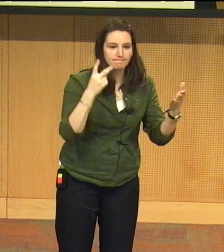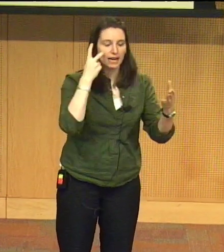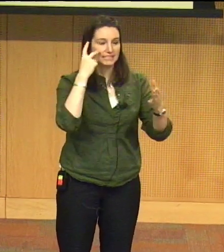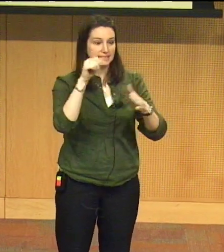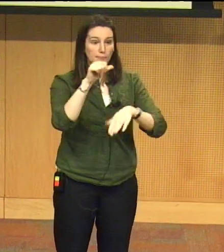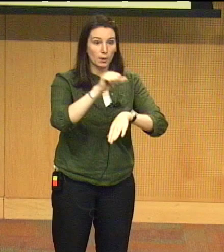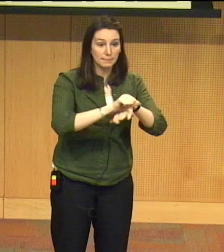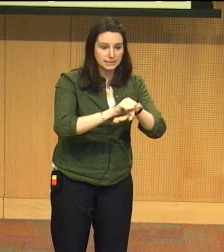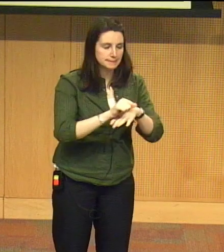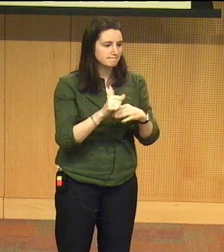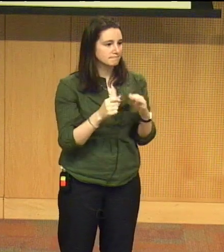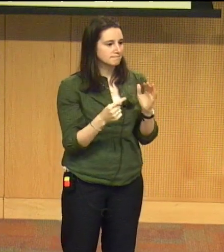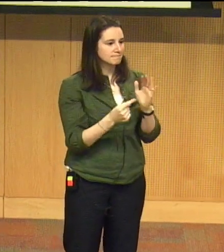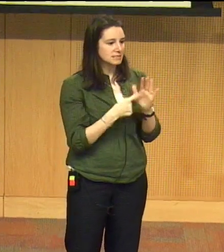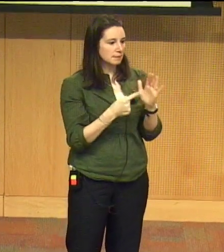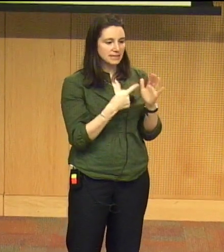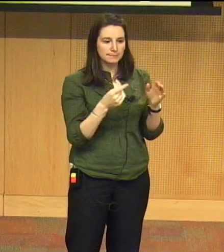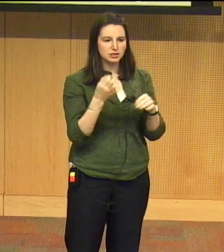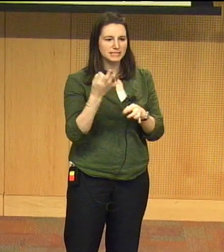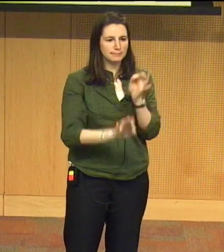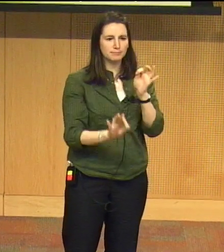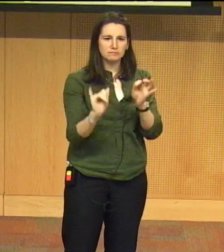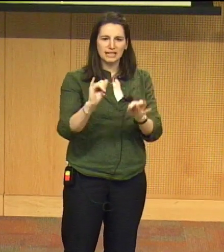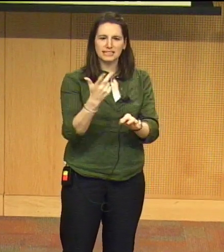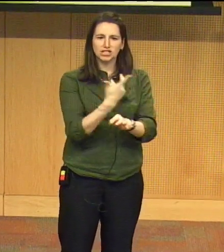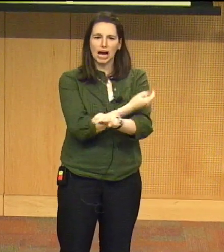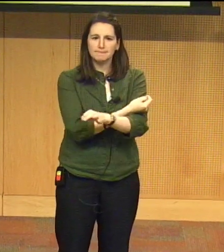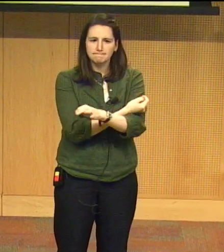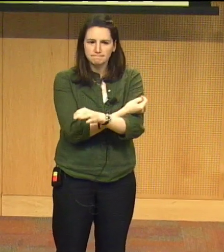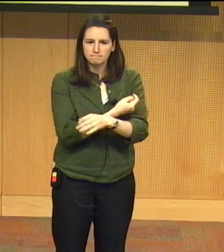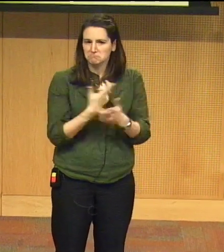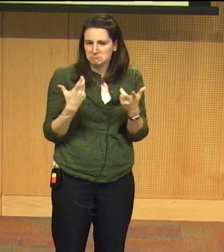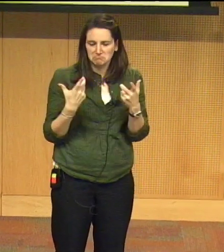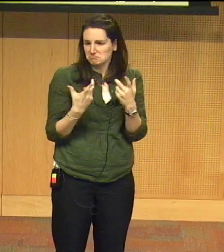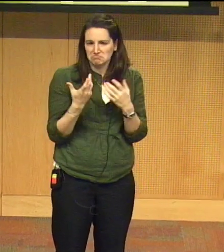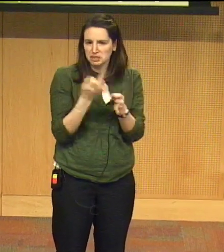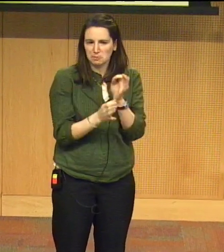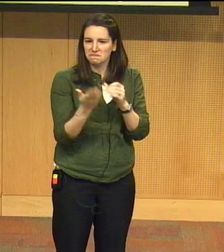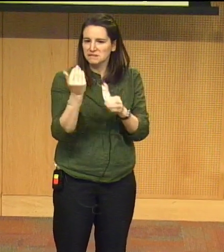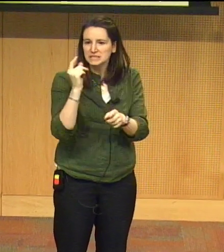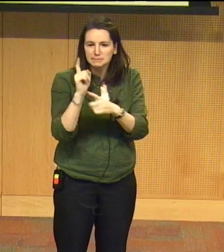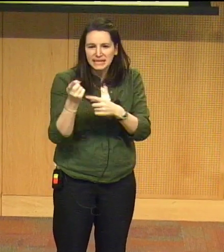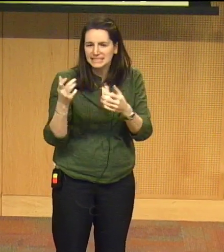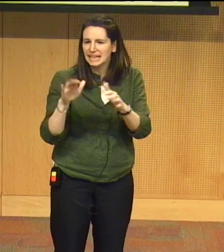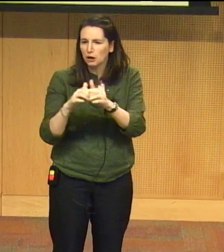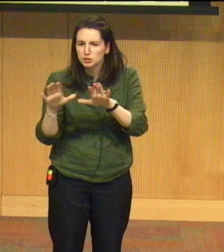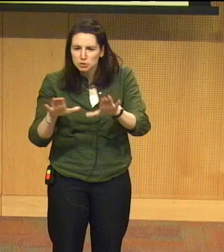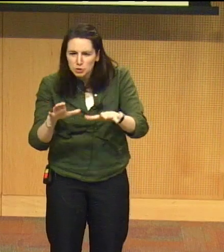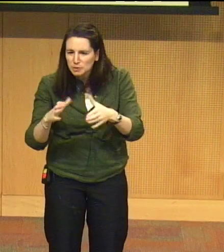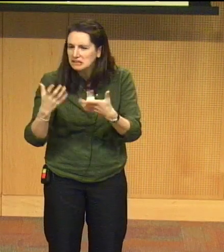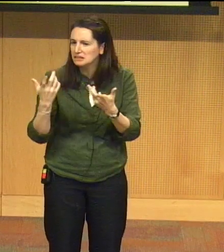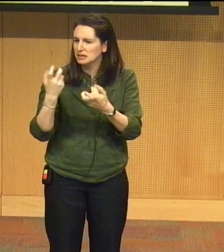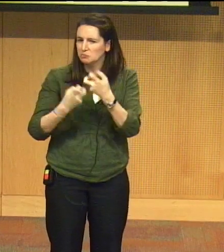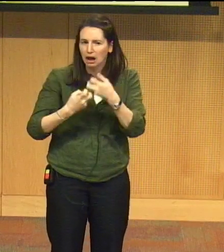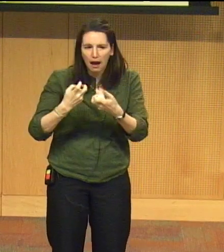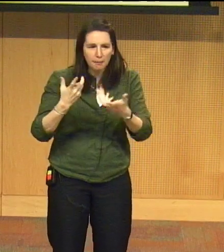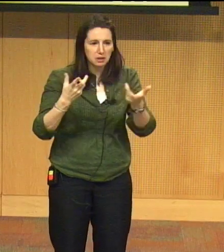see appointments. Sometimes it's simple, like a shot. Simple, 15 minutes, how are you doing? Any problems?